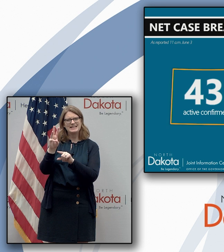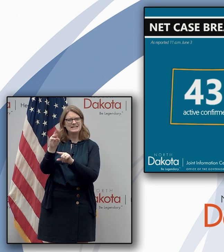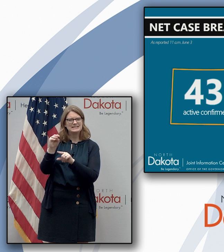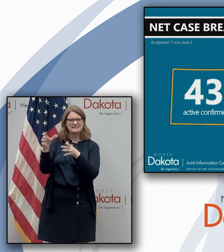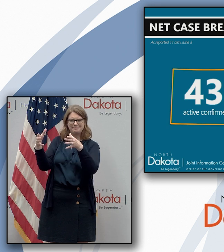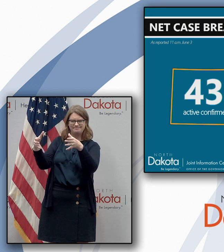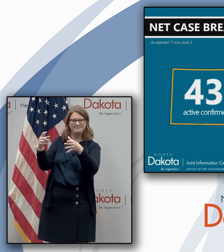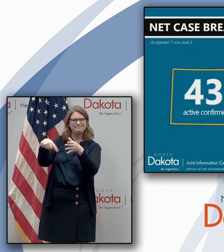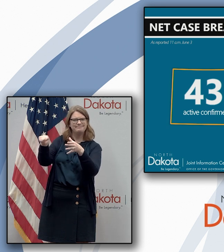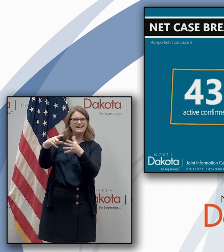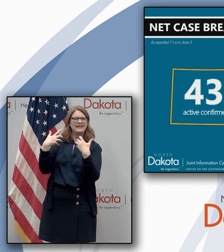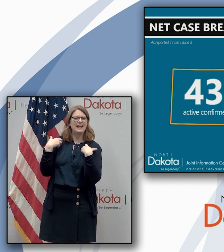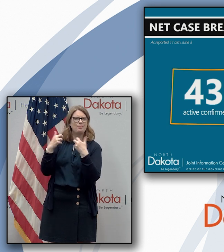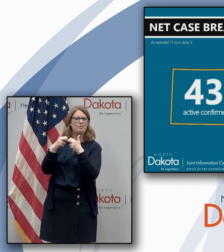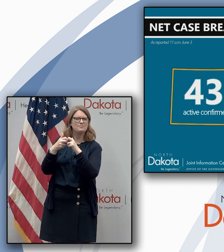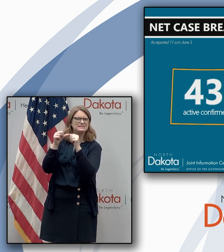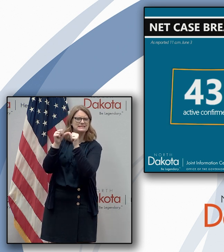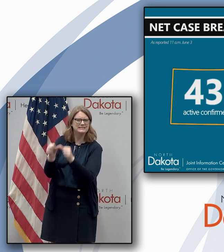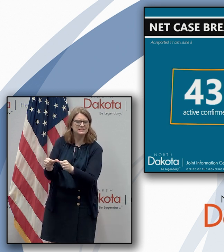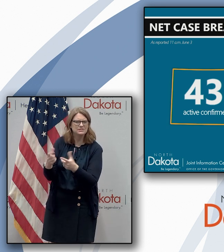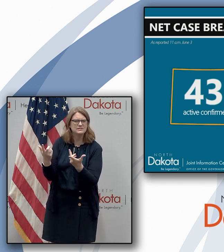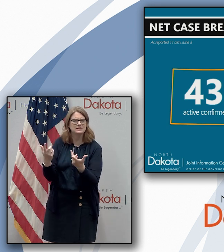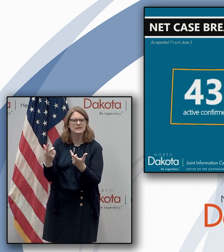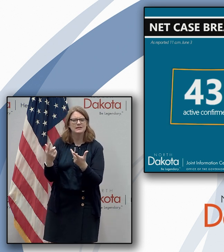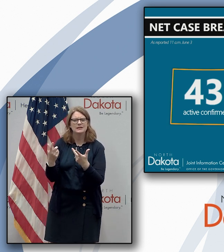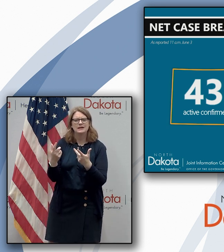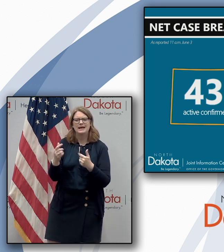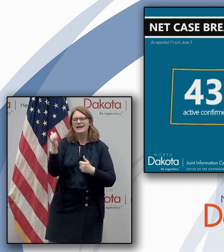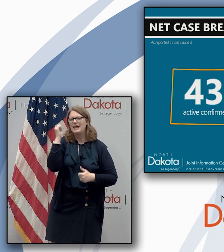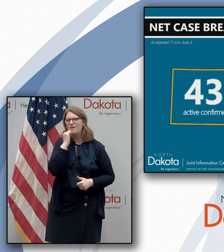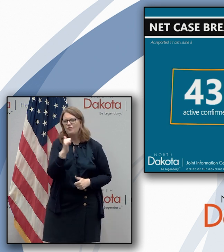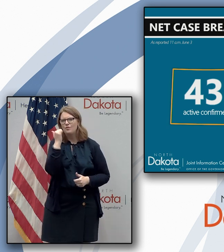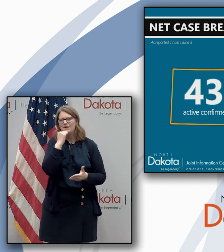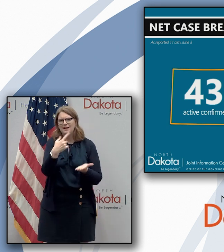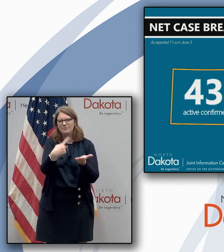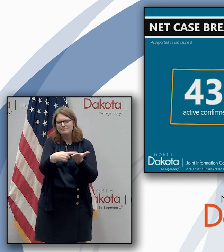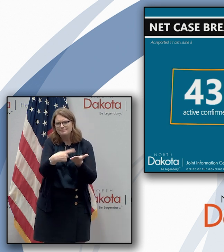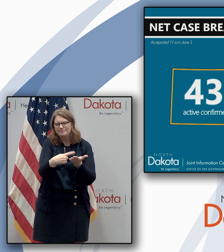health conditions. You hear us talk a lot every day about